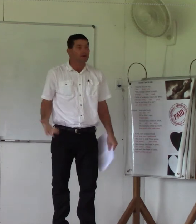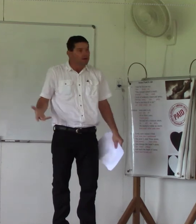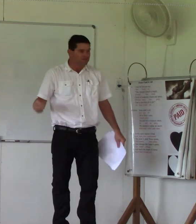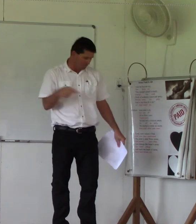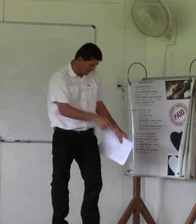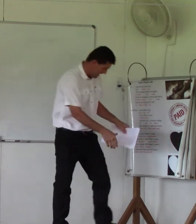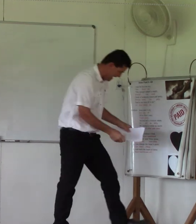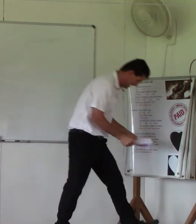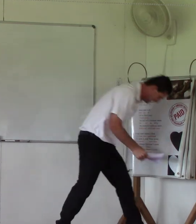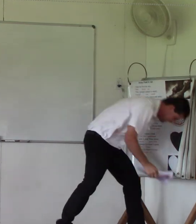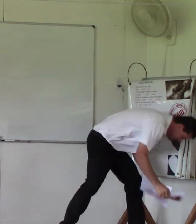Bad.